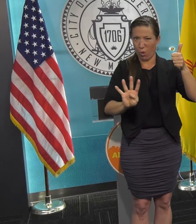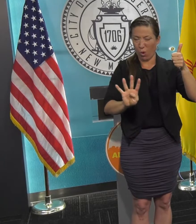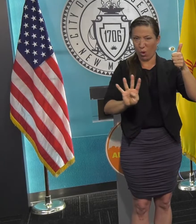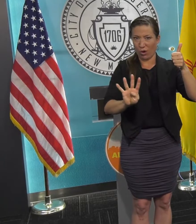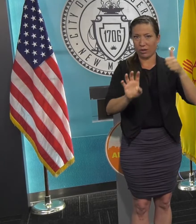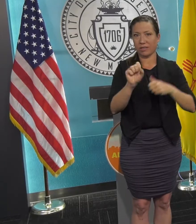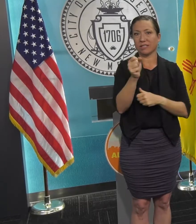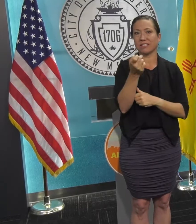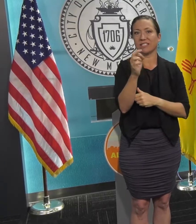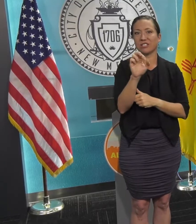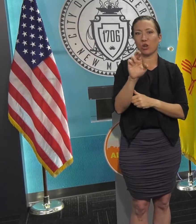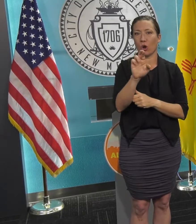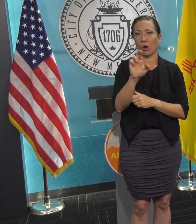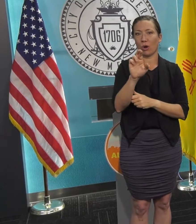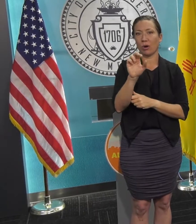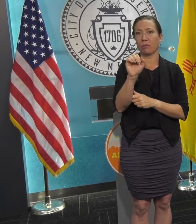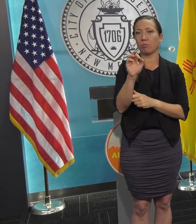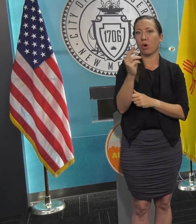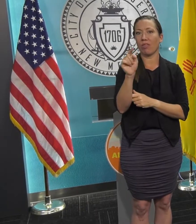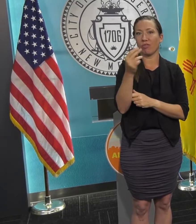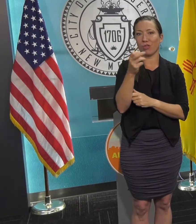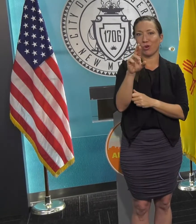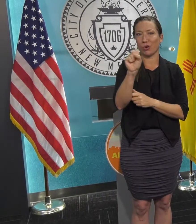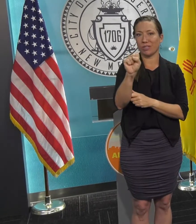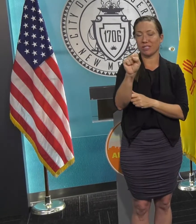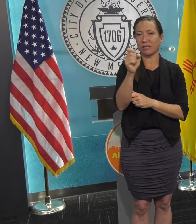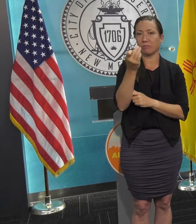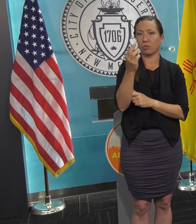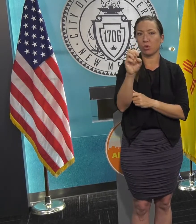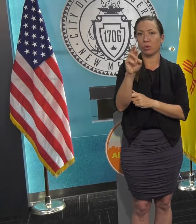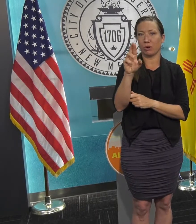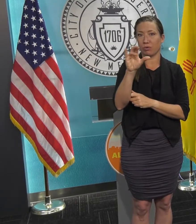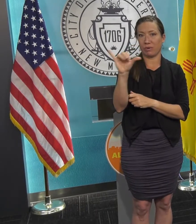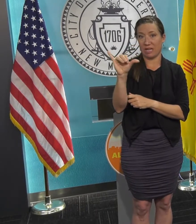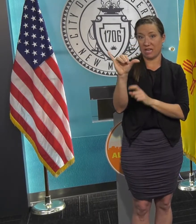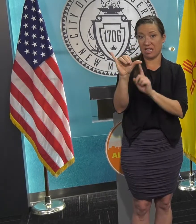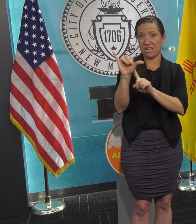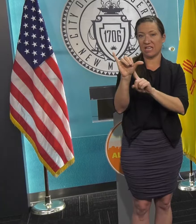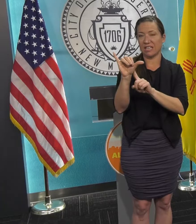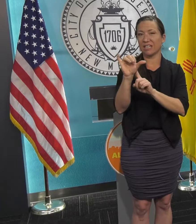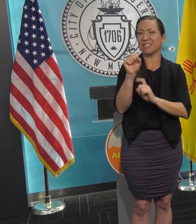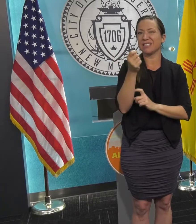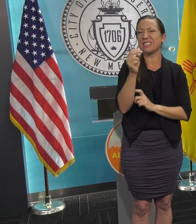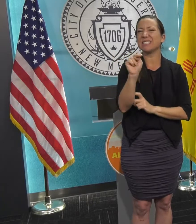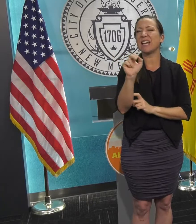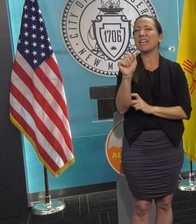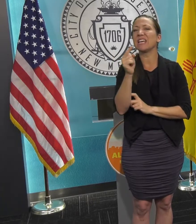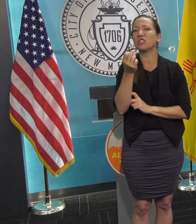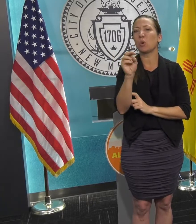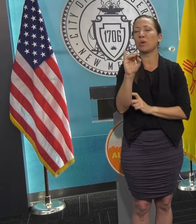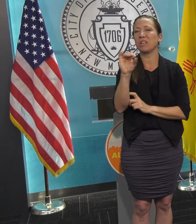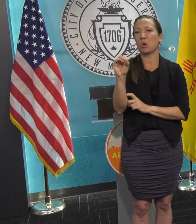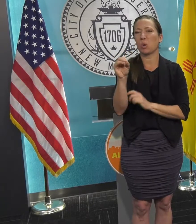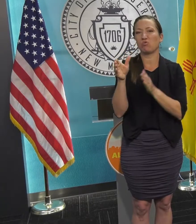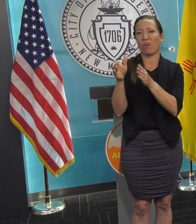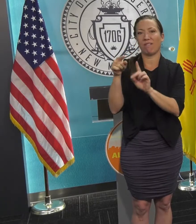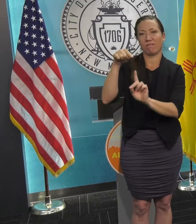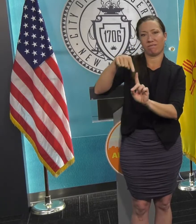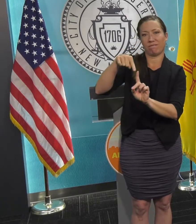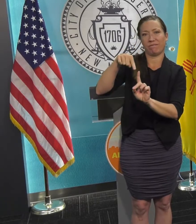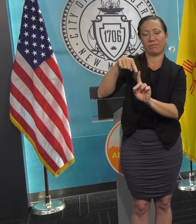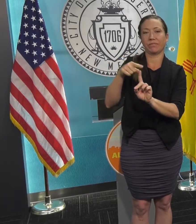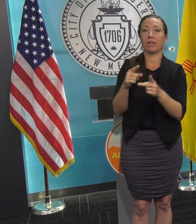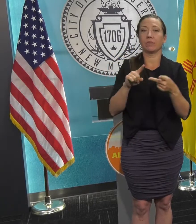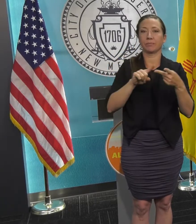Brothers Brewery, 5700 San Antonio Drive, Northeast, Suite B1, the Smiths on Montgomery and